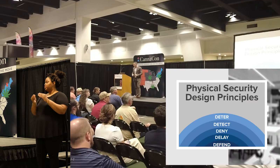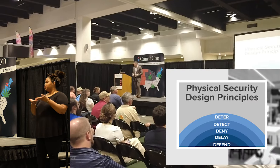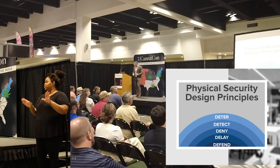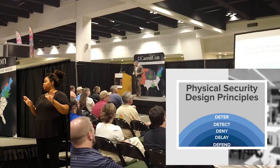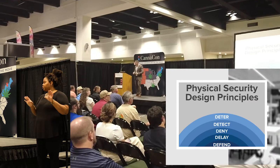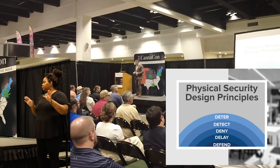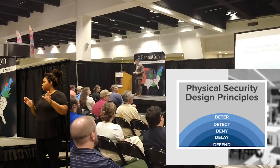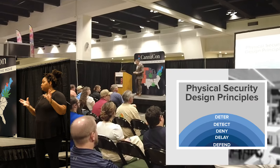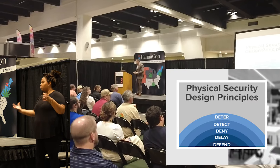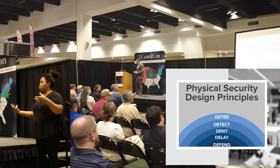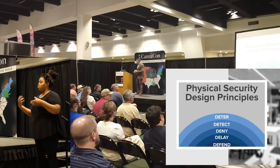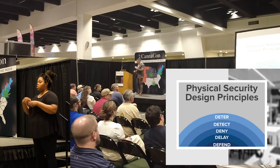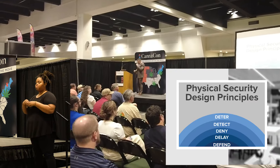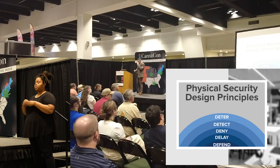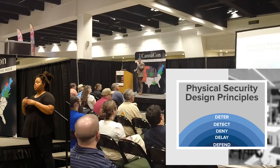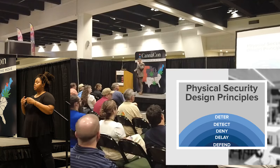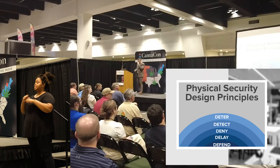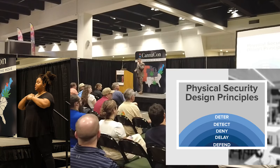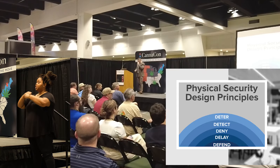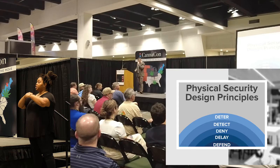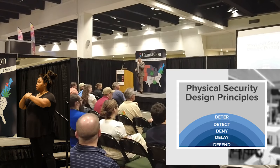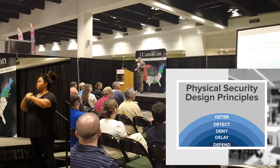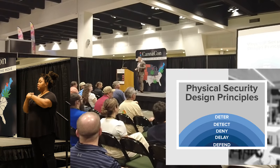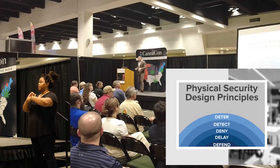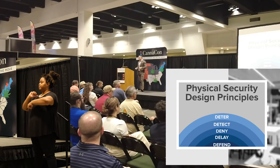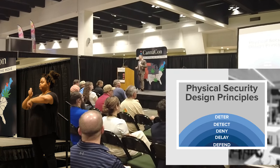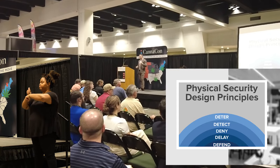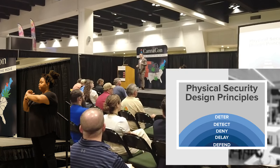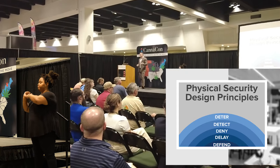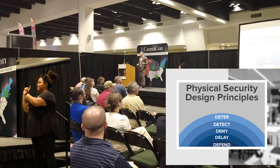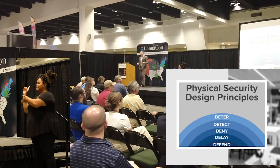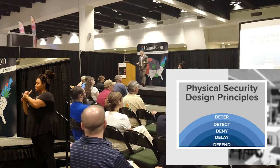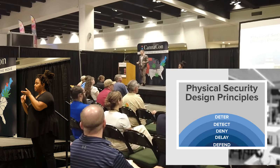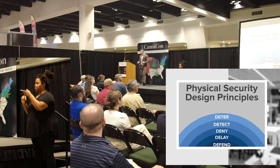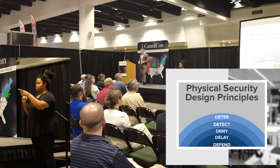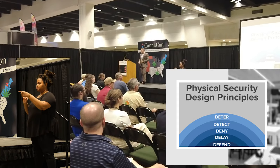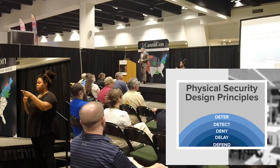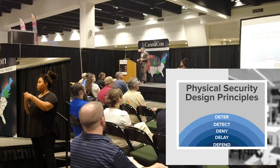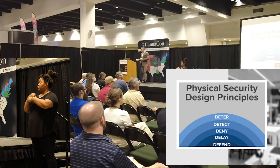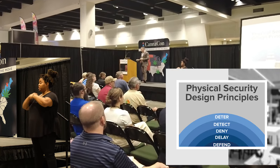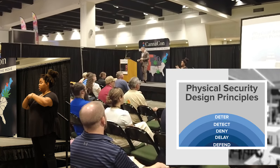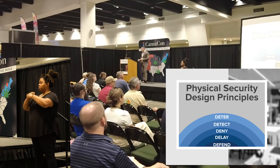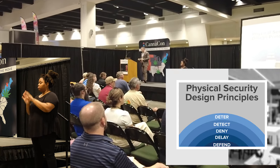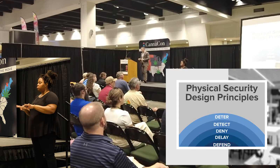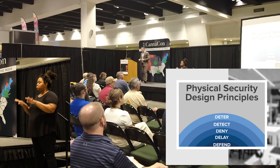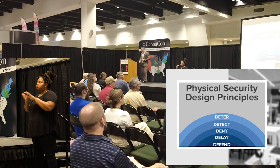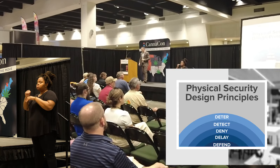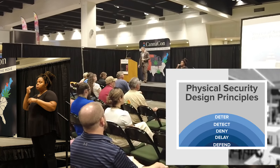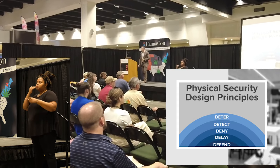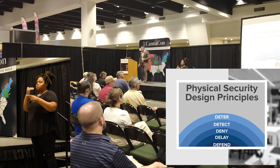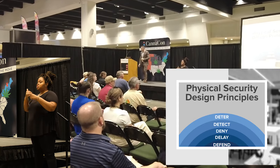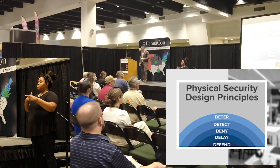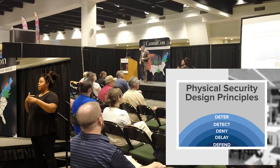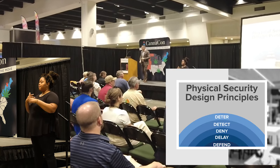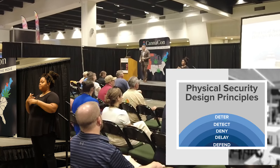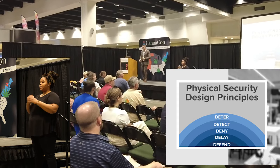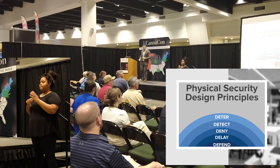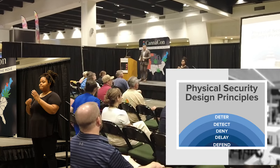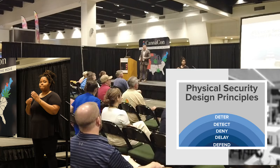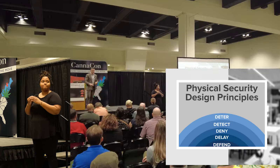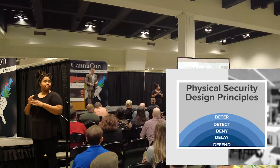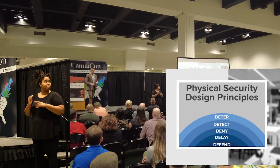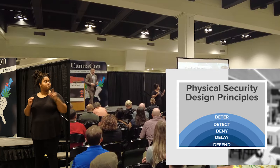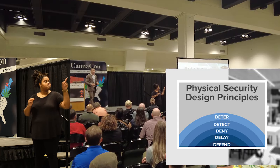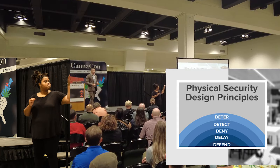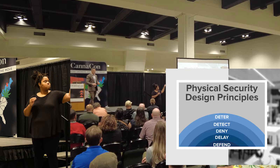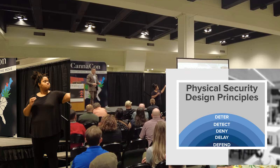Incorporating physical security and design principles is extremely important when we're talking about the rings of security. Deter, detect, deny, delay,